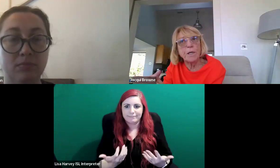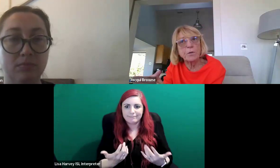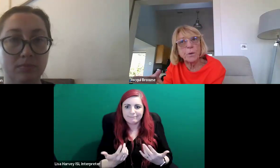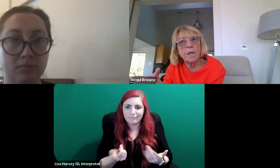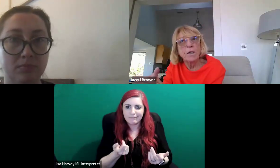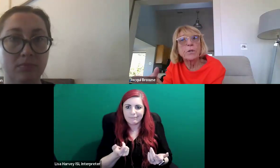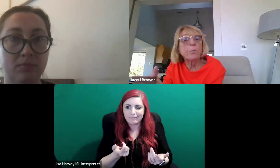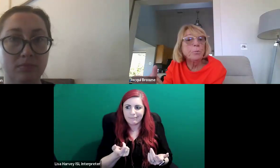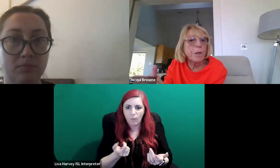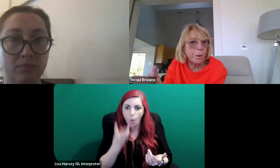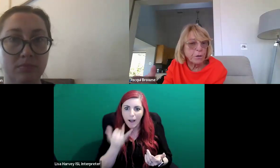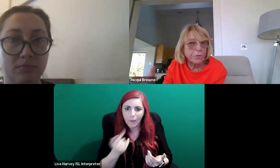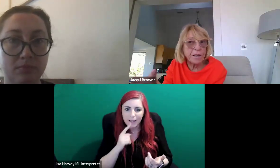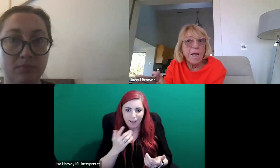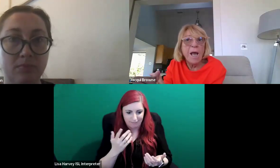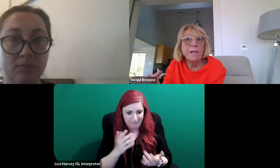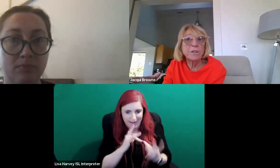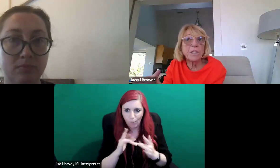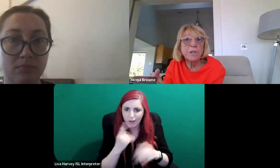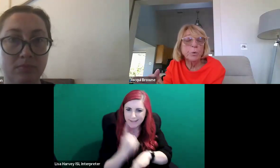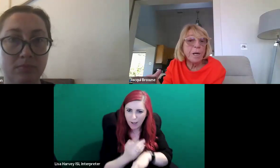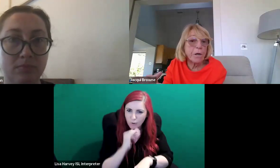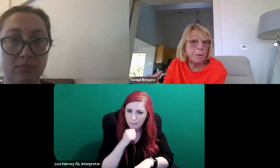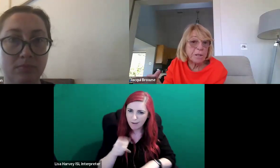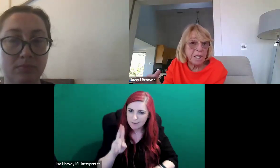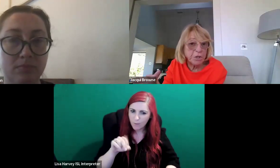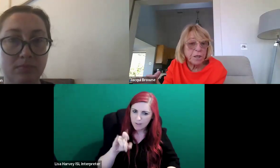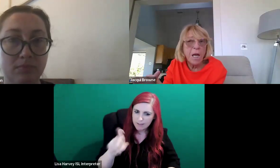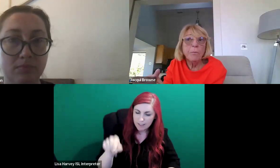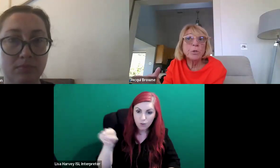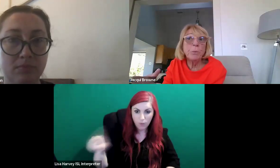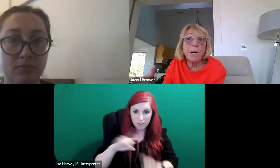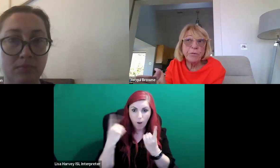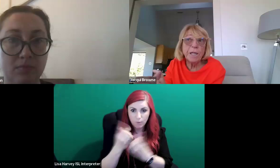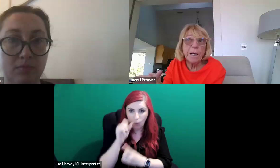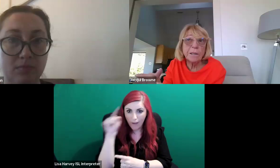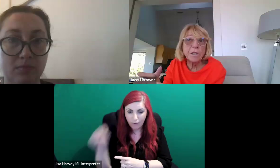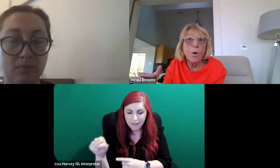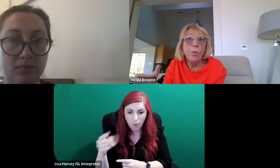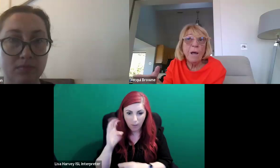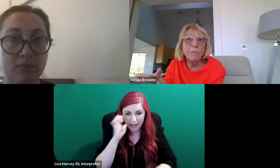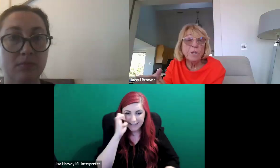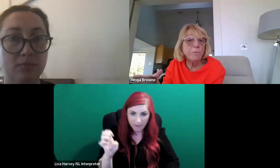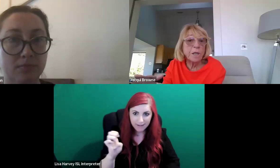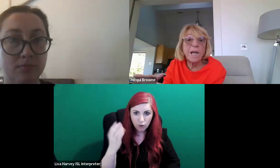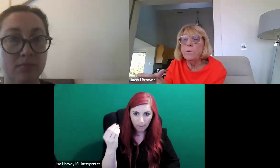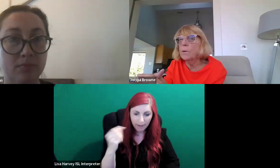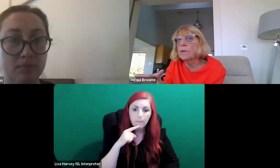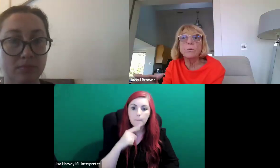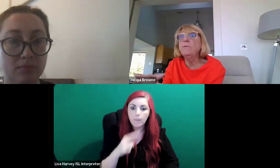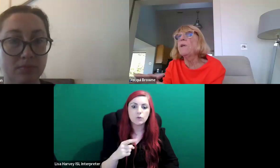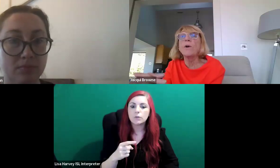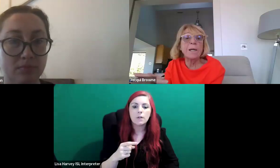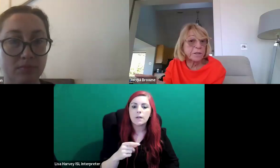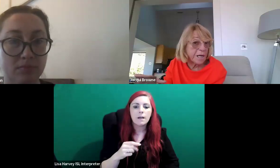the GPO network. So they would be aware of that, and it certainly would be our expectation. But to be perfectly honest, we haven't even got